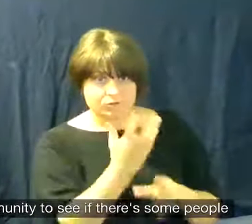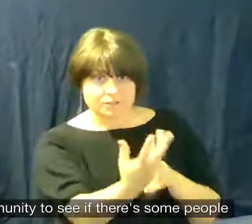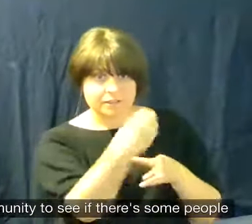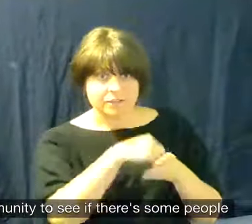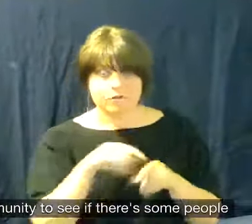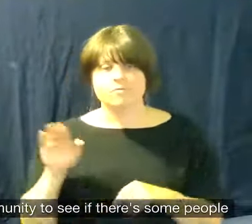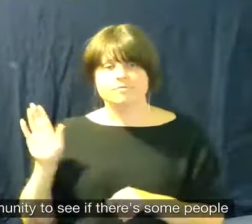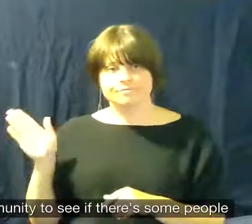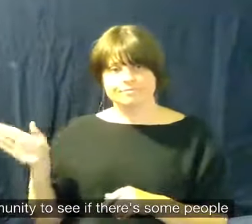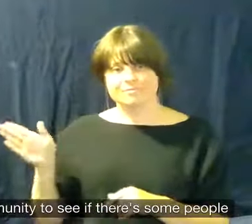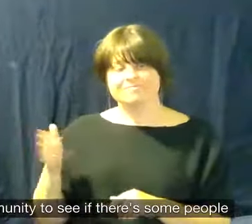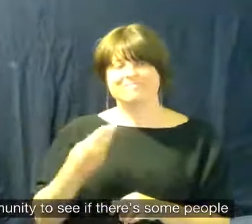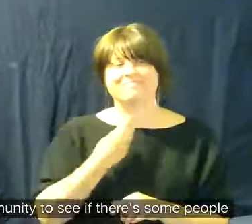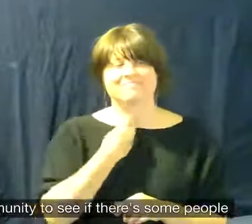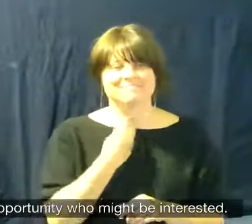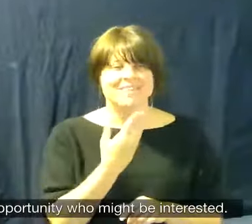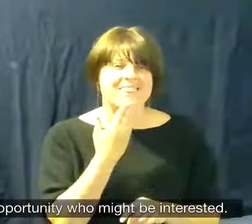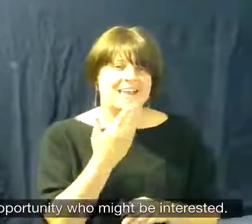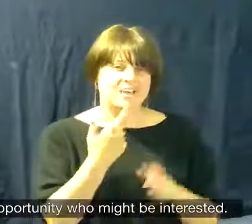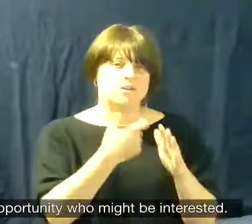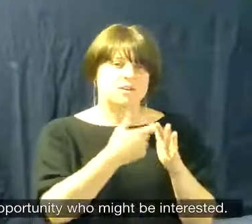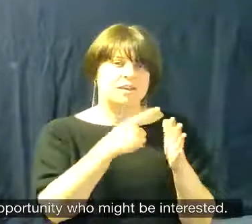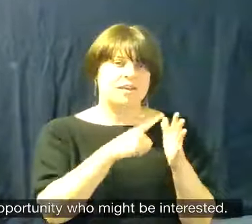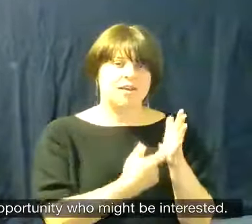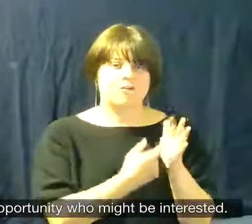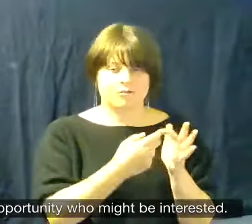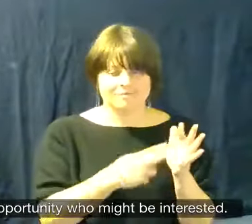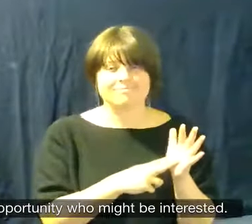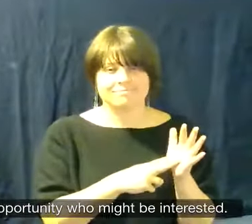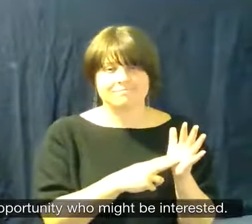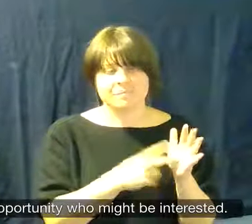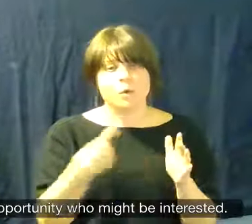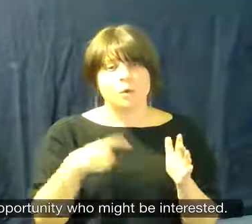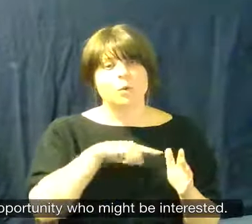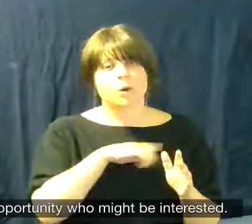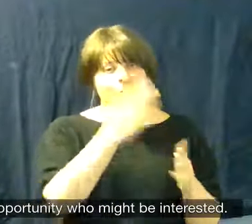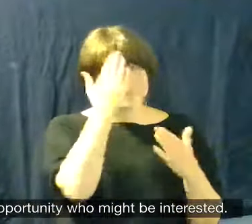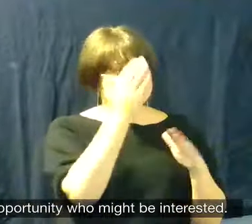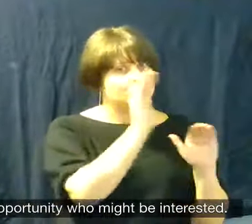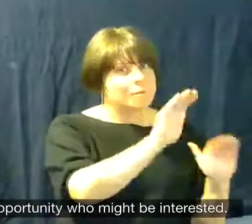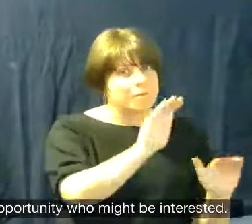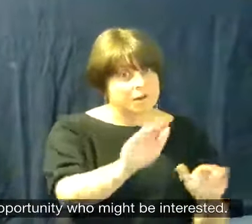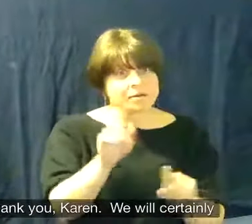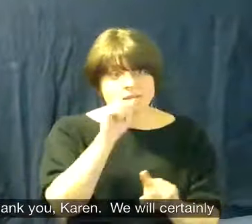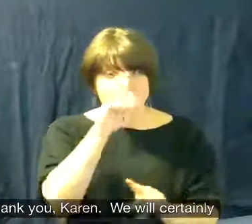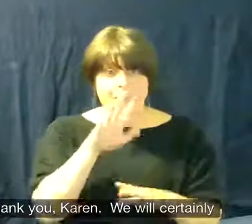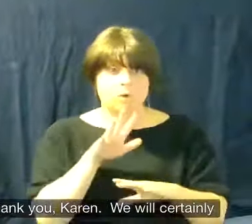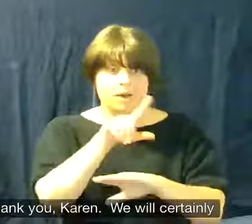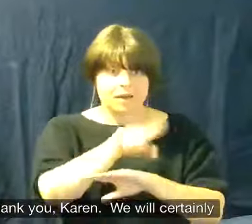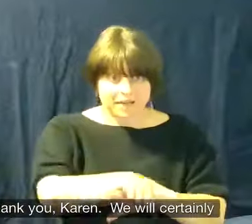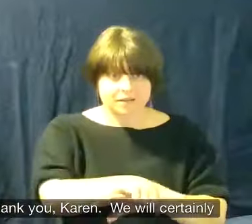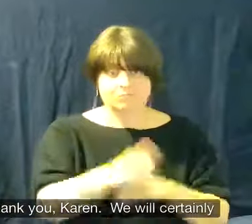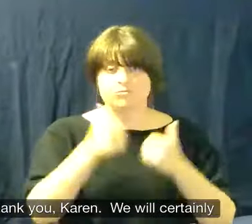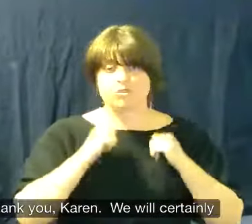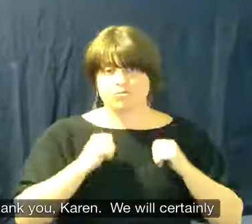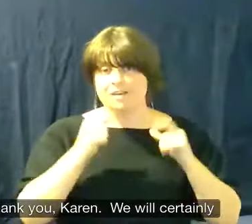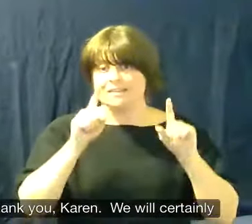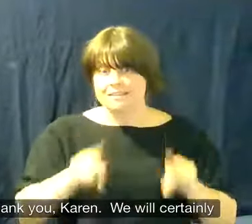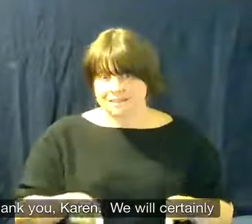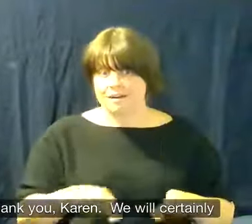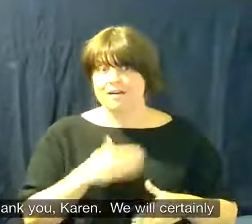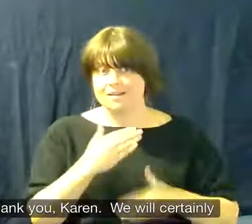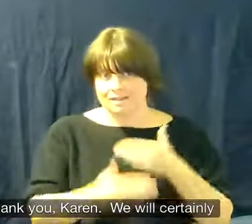That's great. Thank you, Karen. We'll certainly be reminding people that the training is starting next week and letting